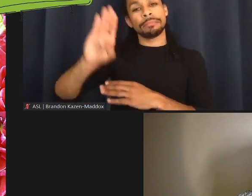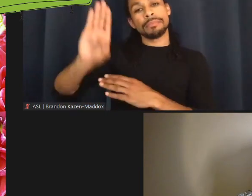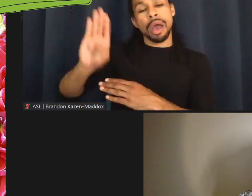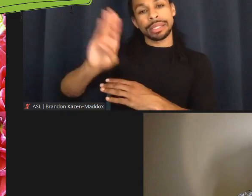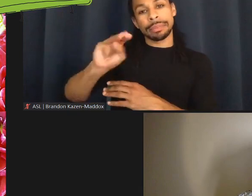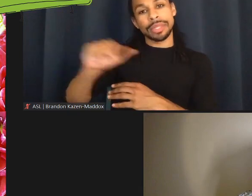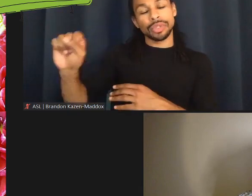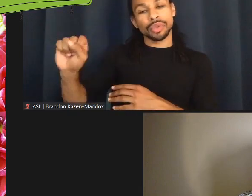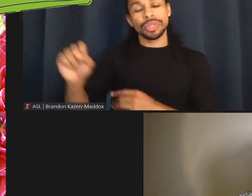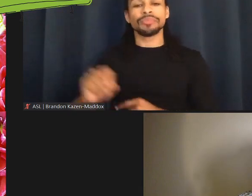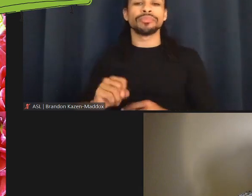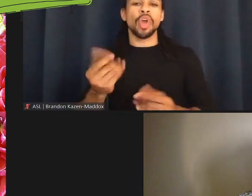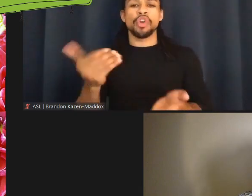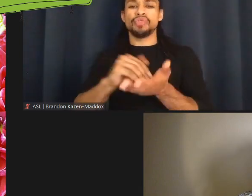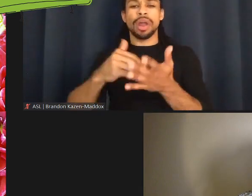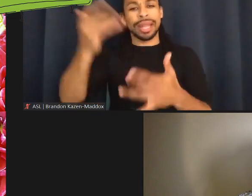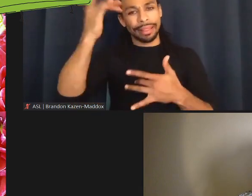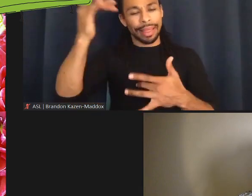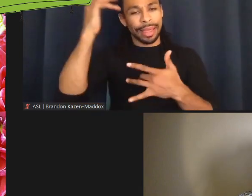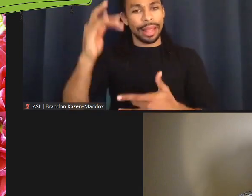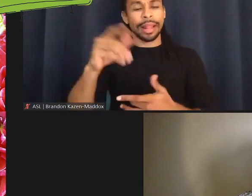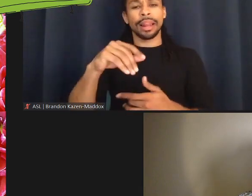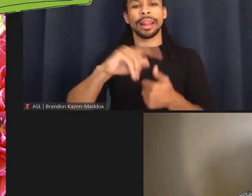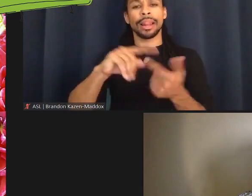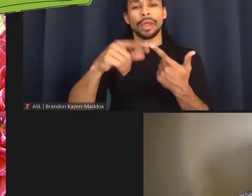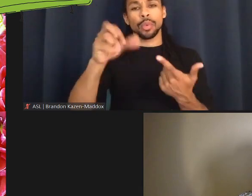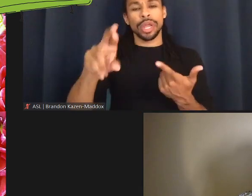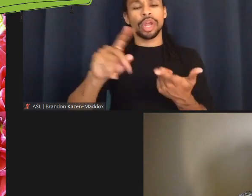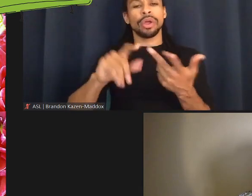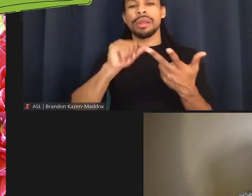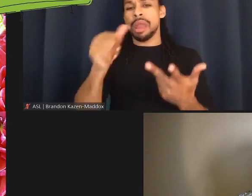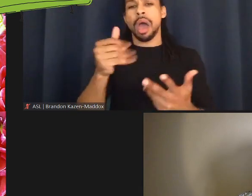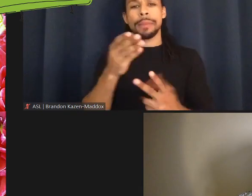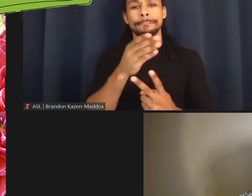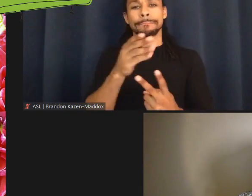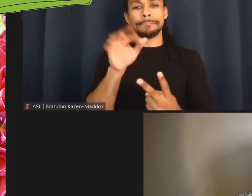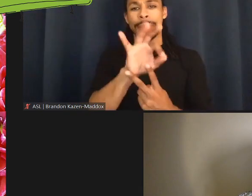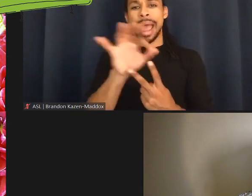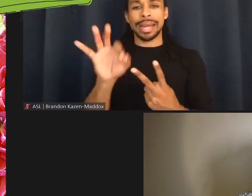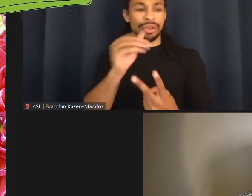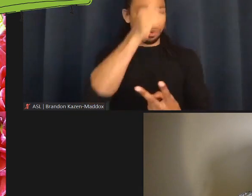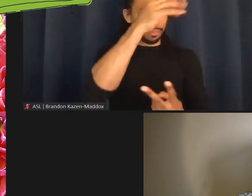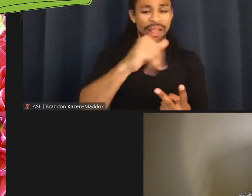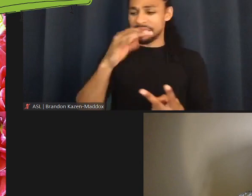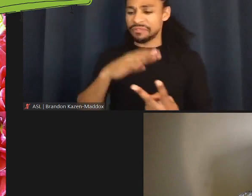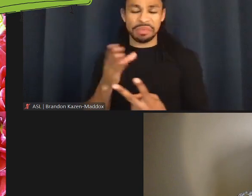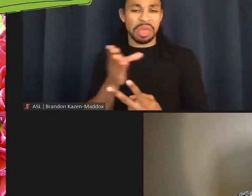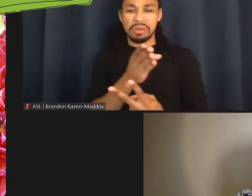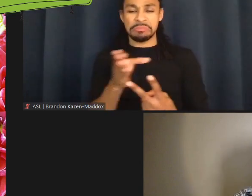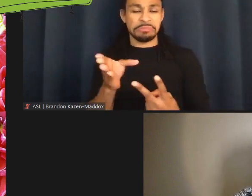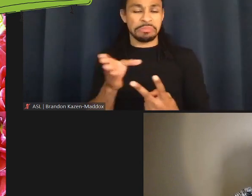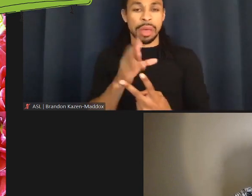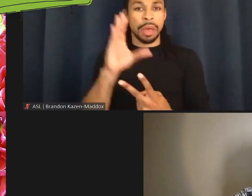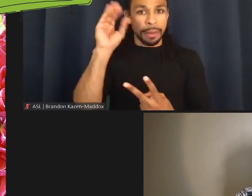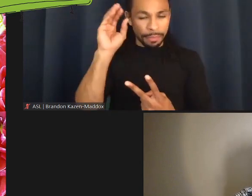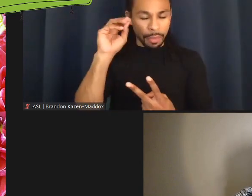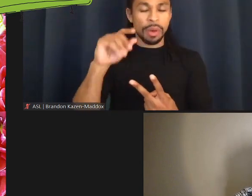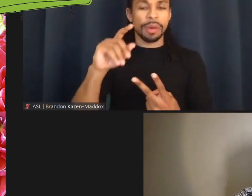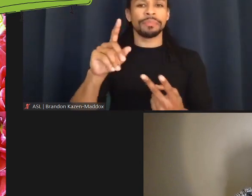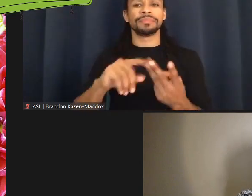ill, queer, non-binary boy who balances writing with a love of dogs and his dog training certification